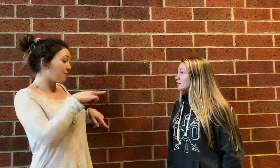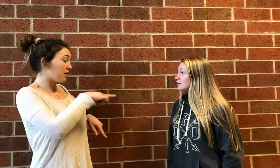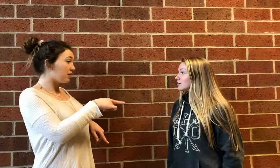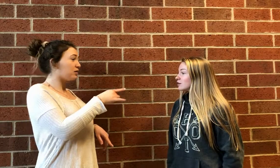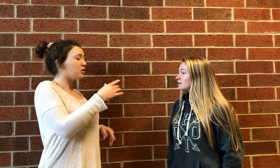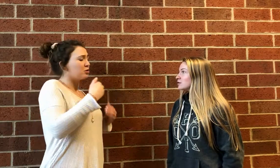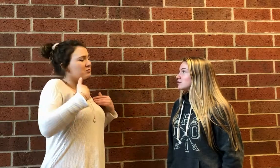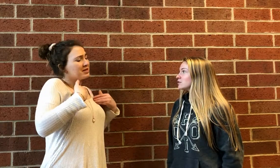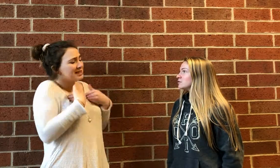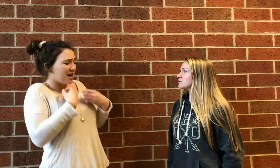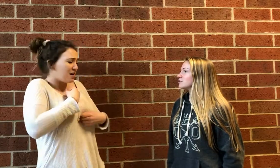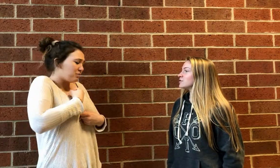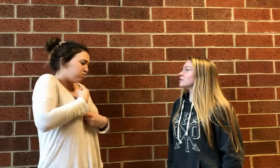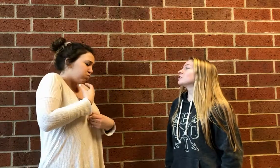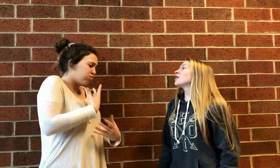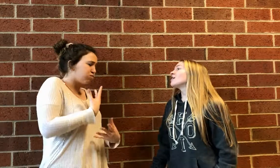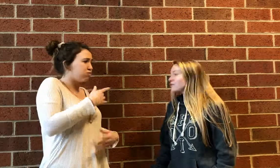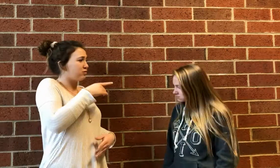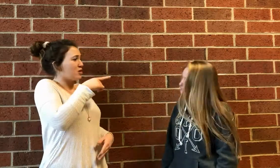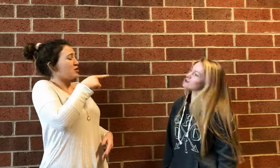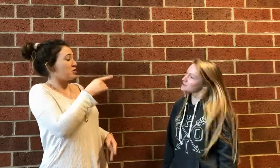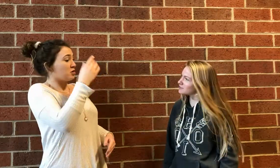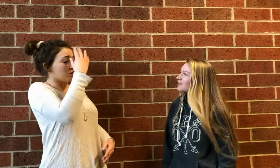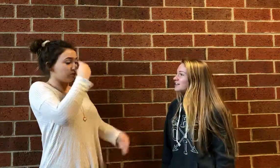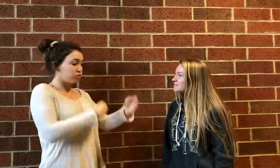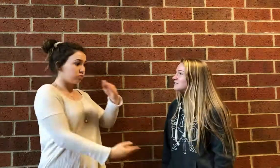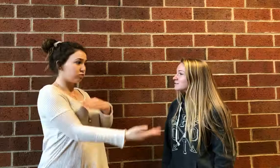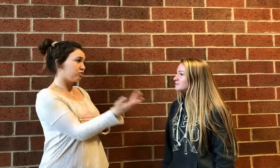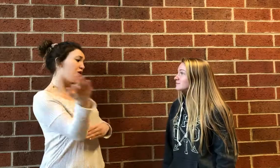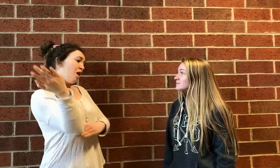Have you ever been in such a deep sleep that you slept your whole day away?